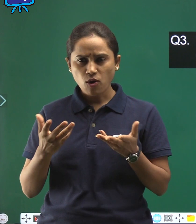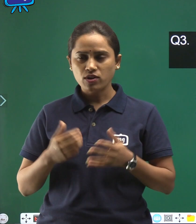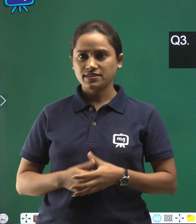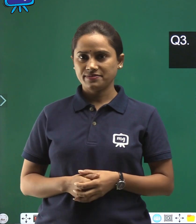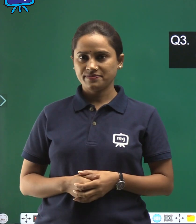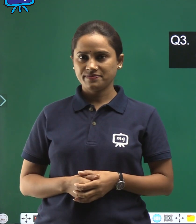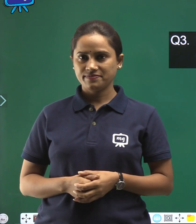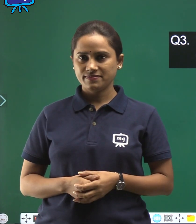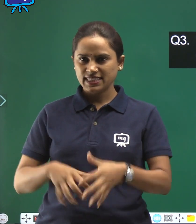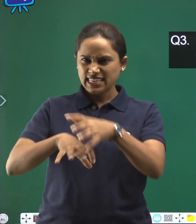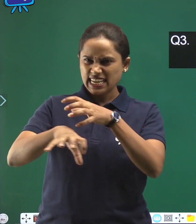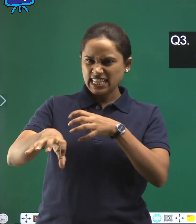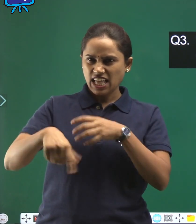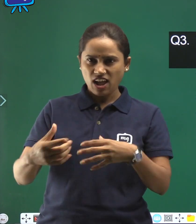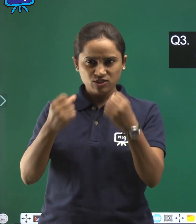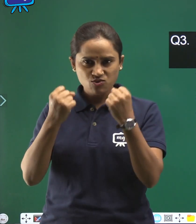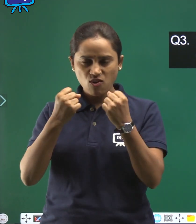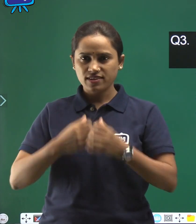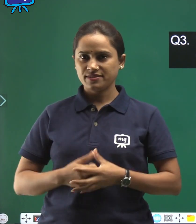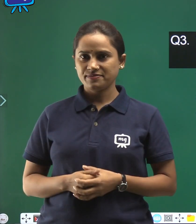because they are strong